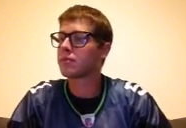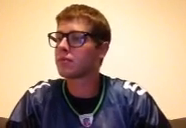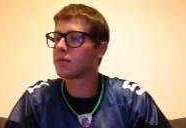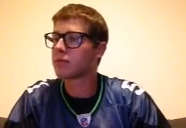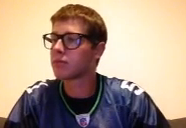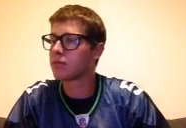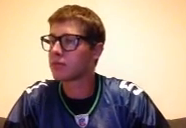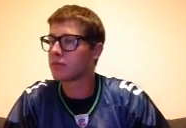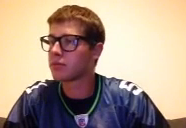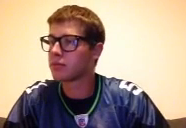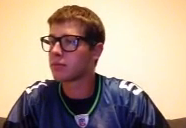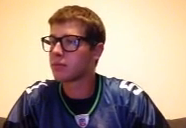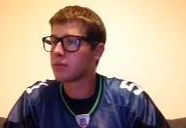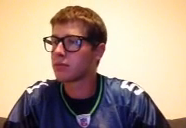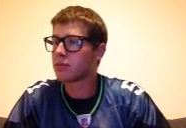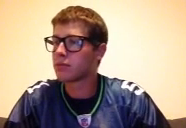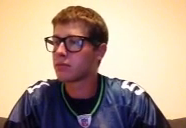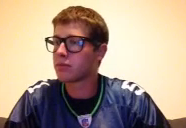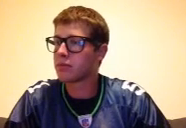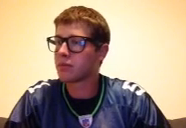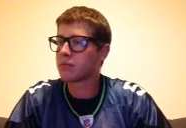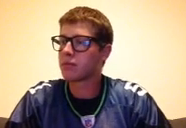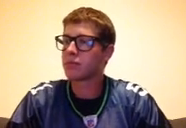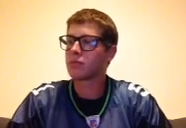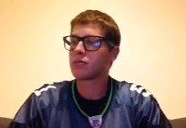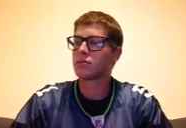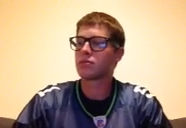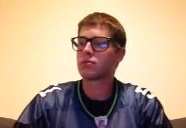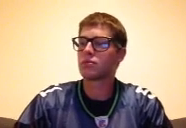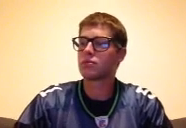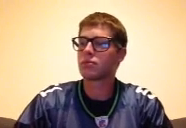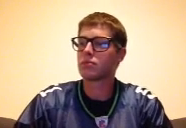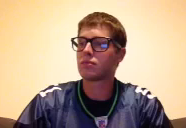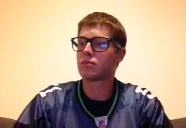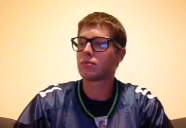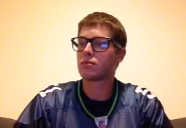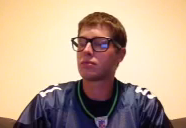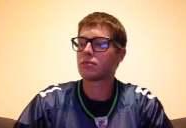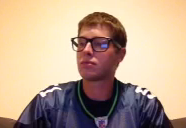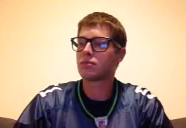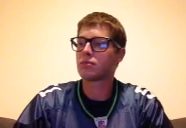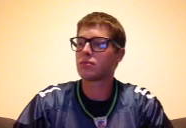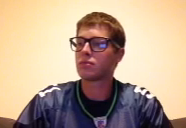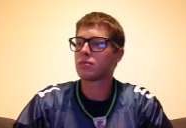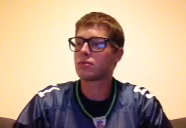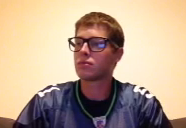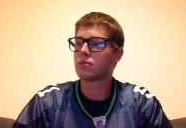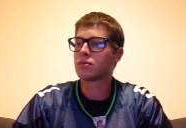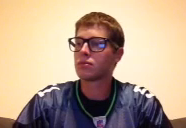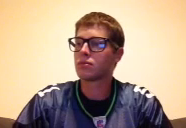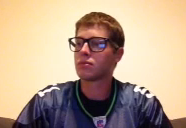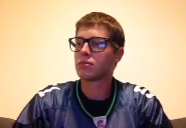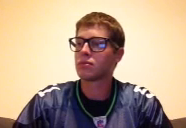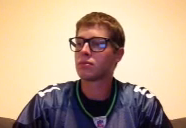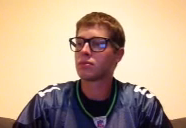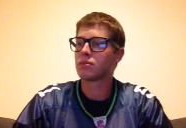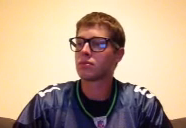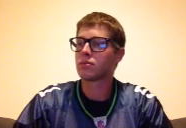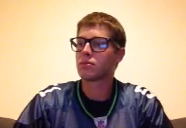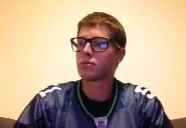on. No. Thanks. You don't need to say a lot to make a statement. Aaron Rodgers didn't have to. The